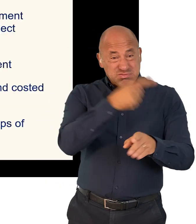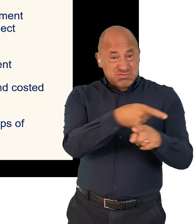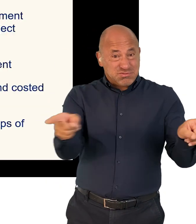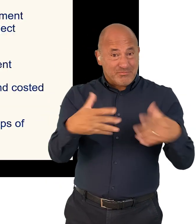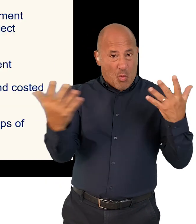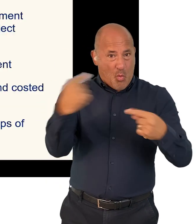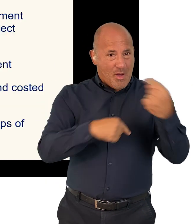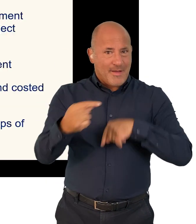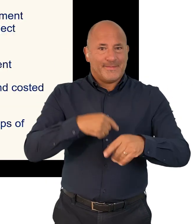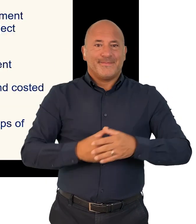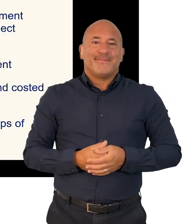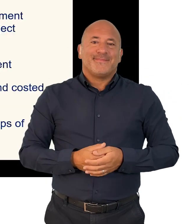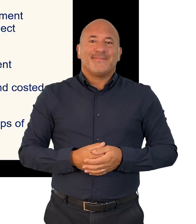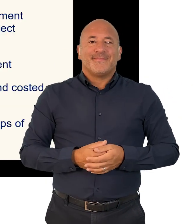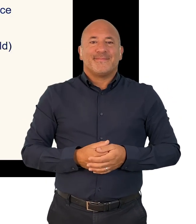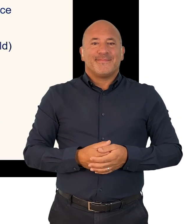and users.